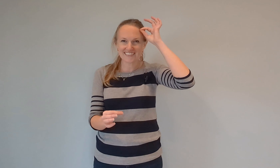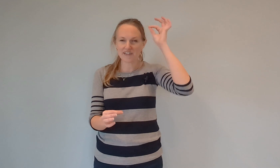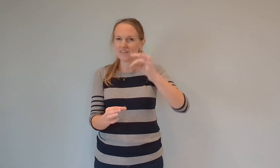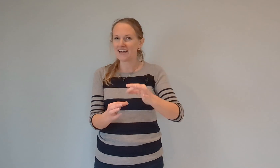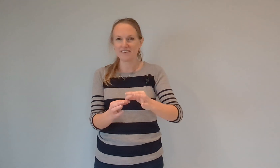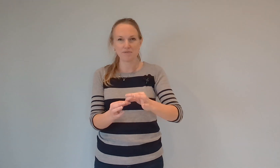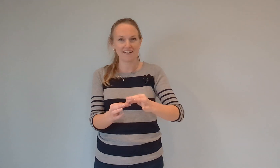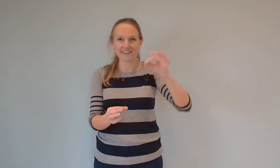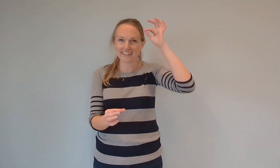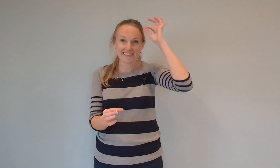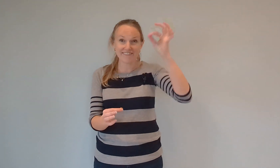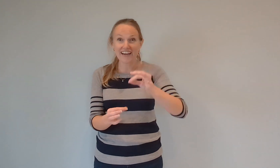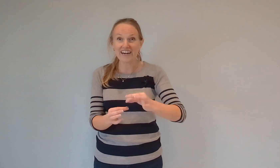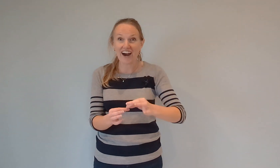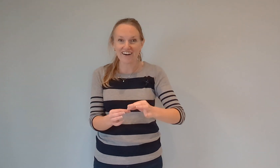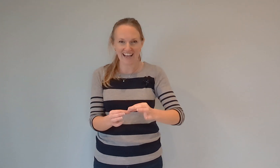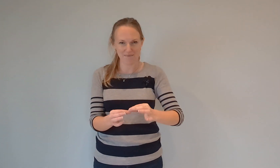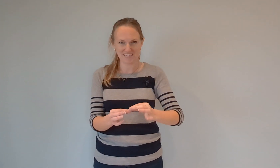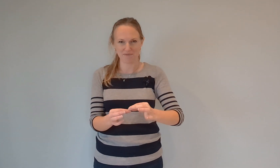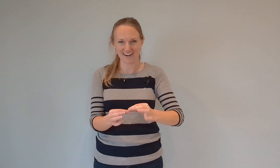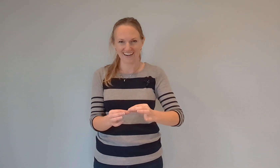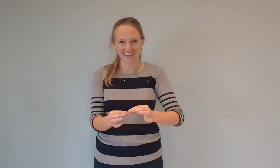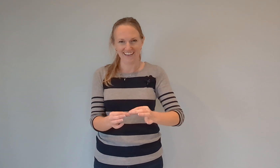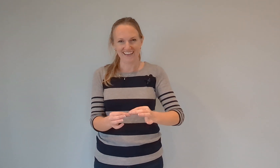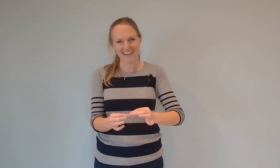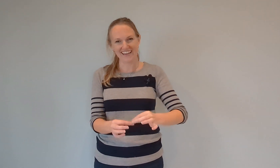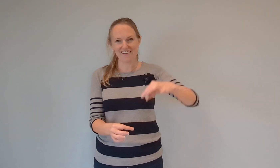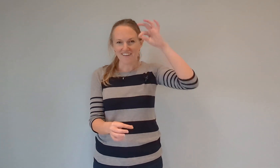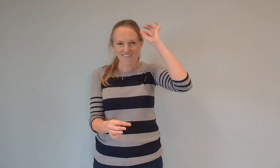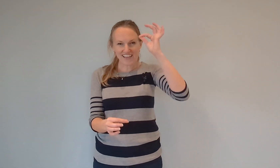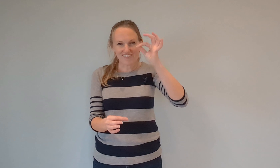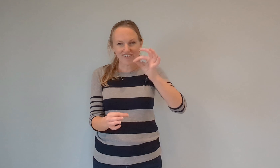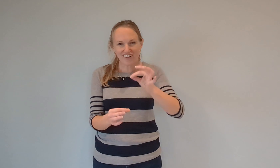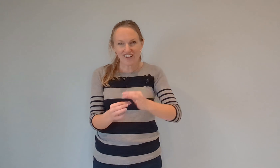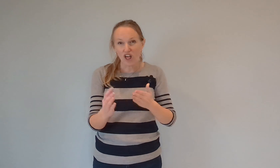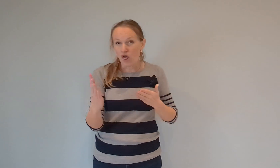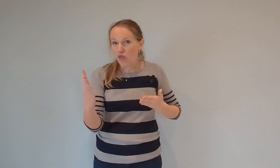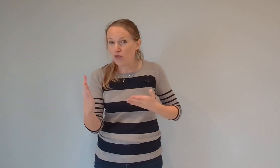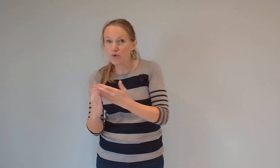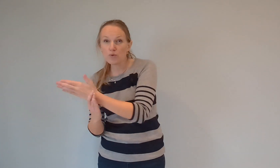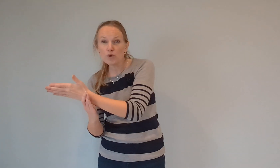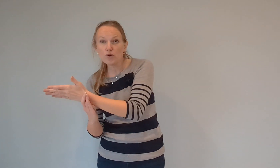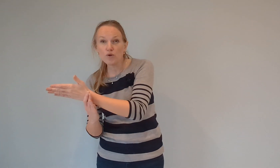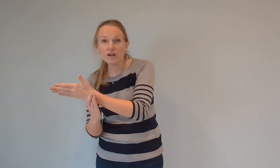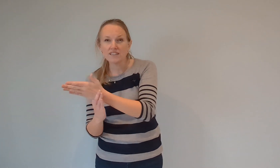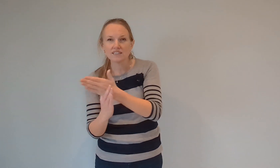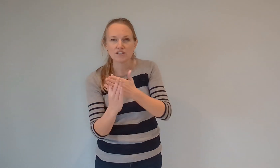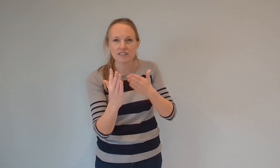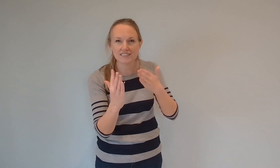started with the F up here, and it is a very hard habit to break. Okay? Faithful through. So you're going to